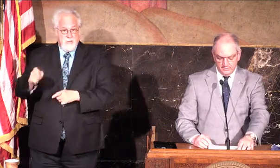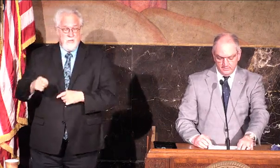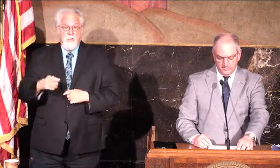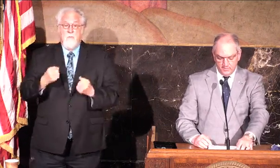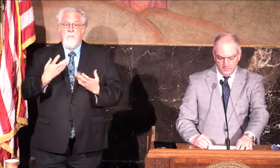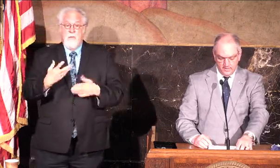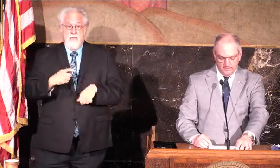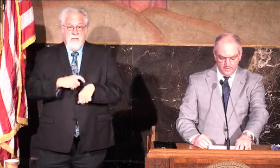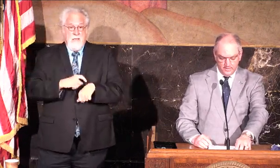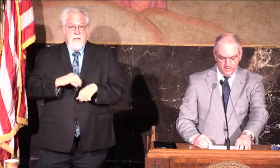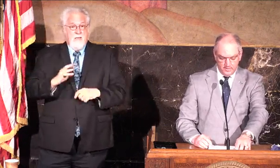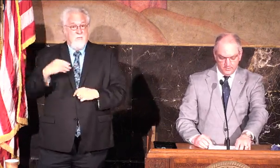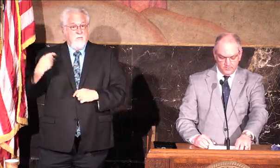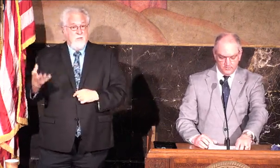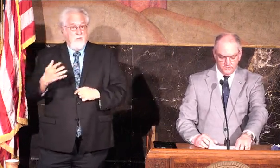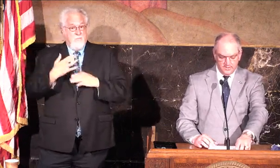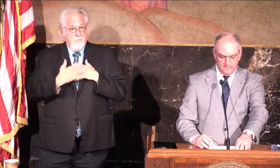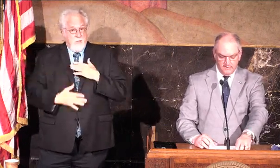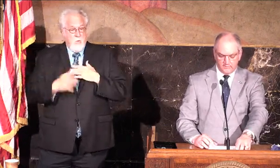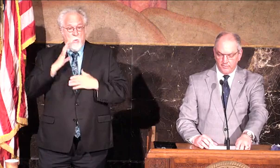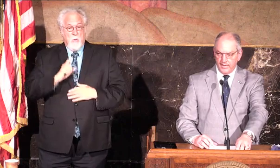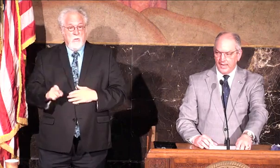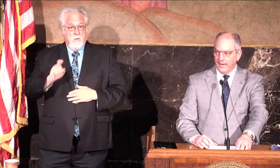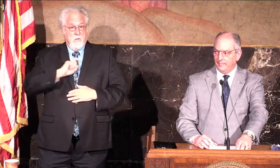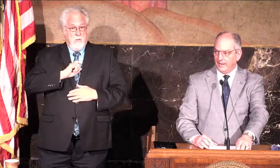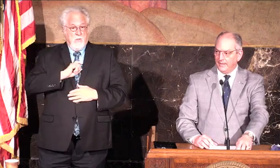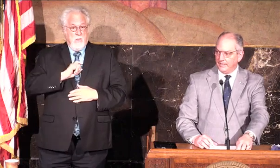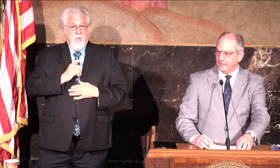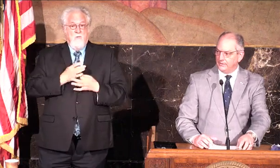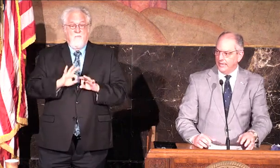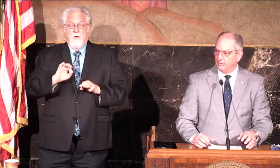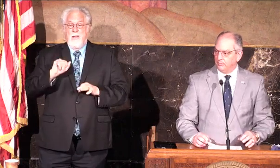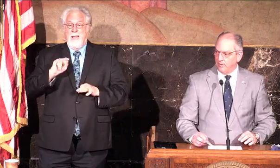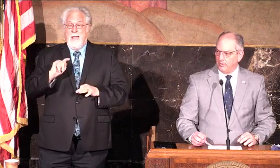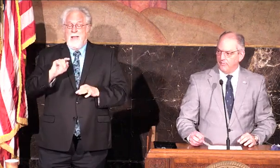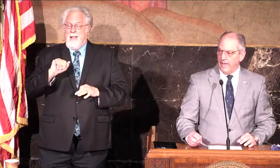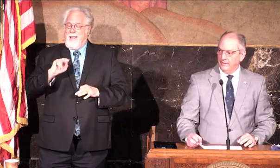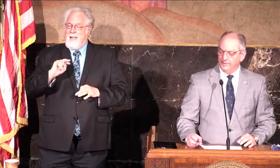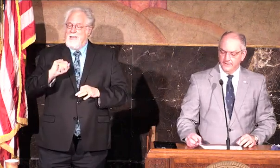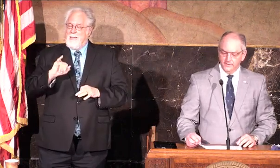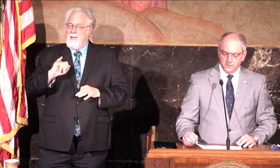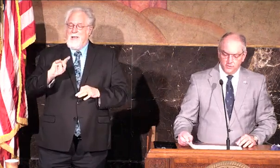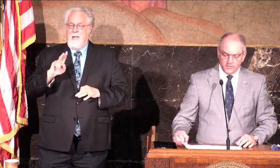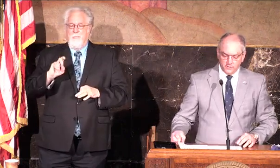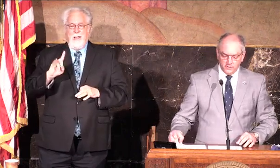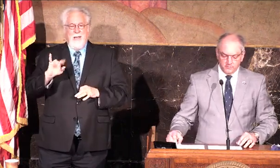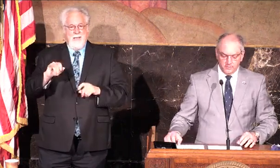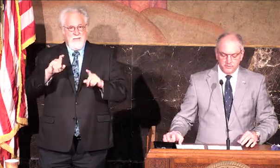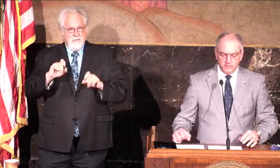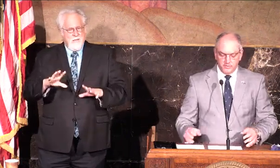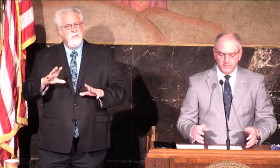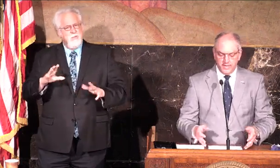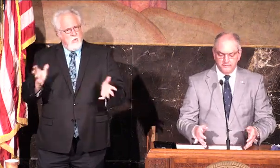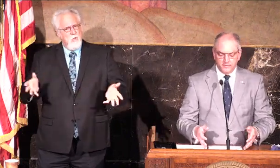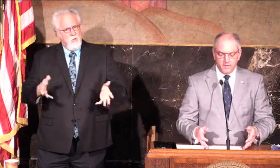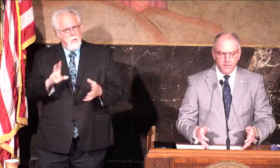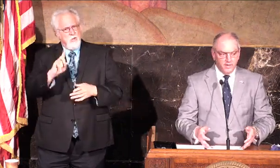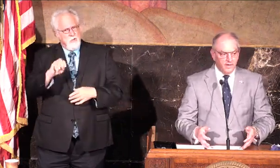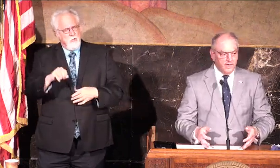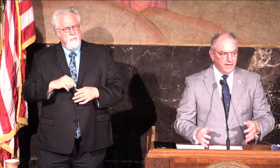many cases, if you donate blood, you will also receive a free antibody test as part of that. So we'd encourage people to do